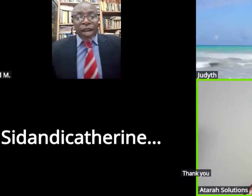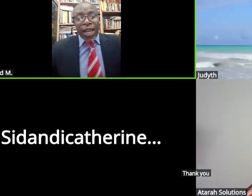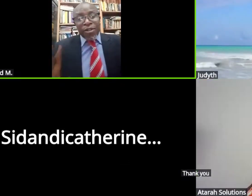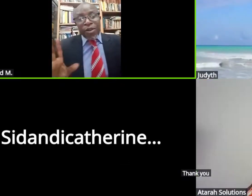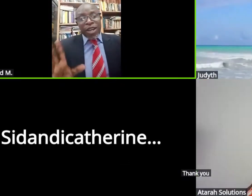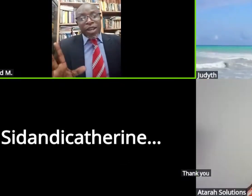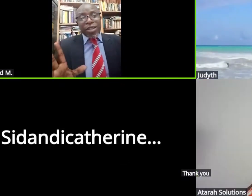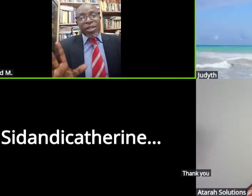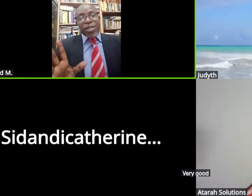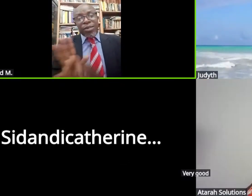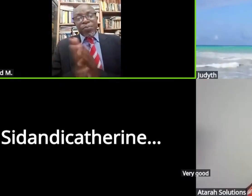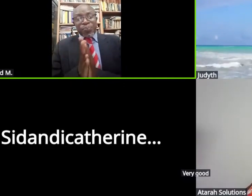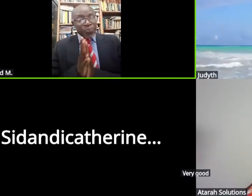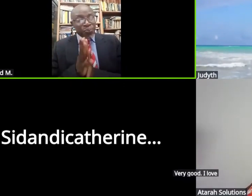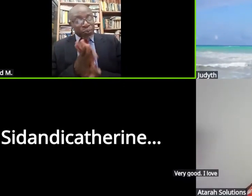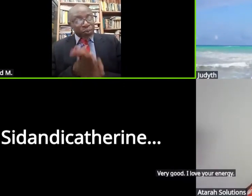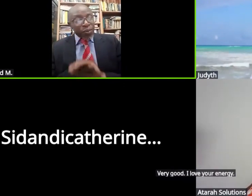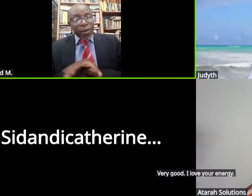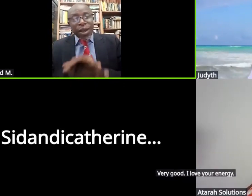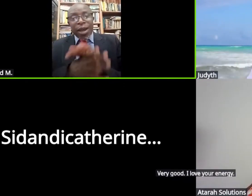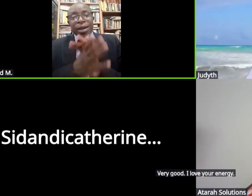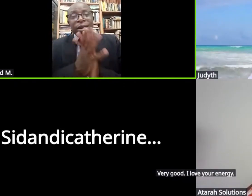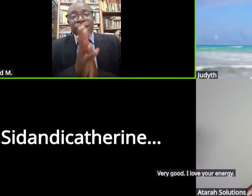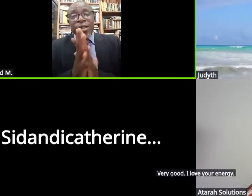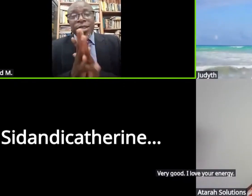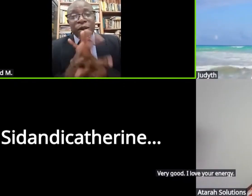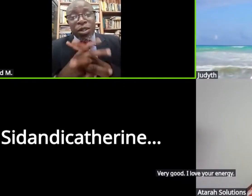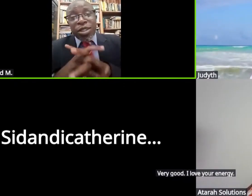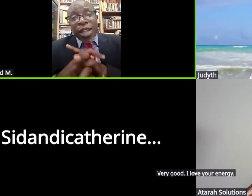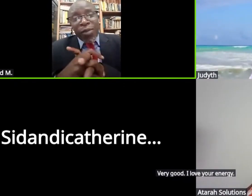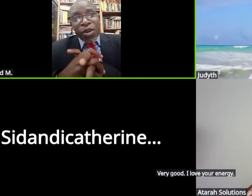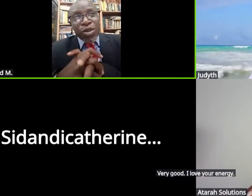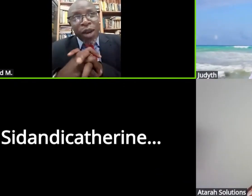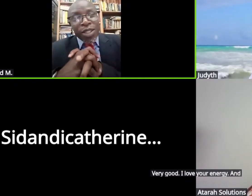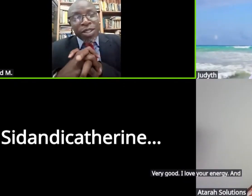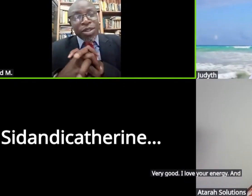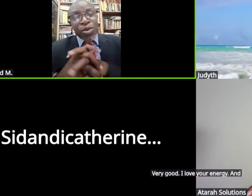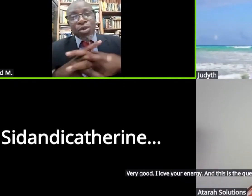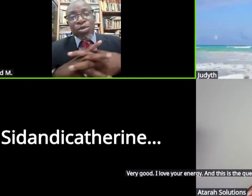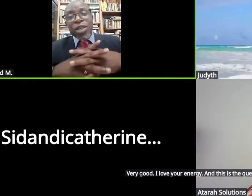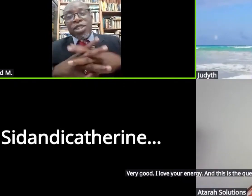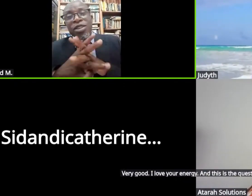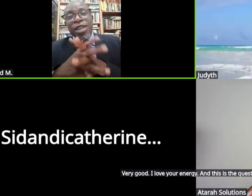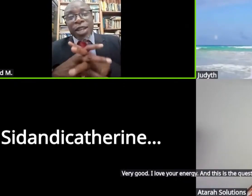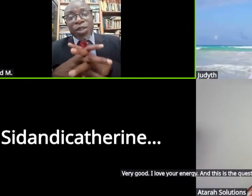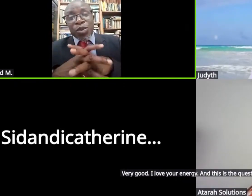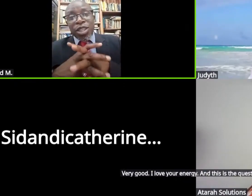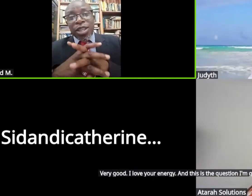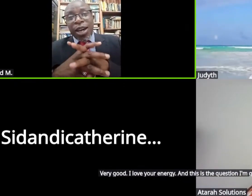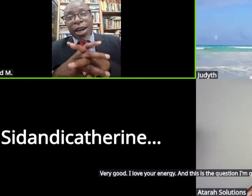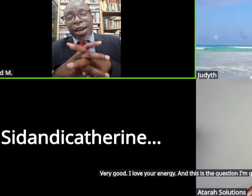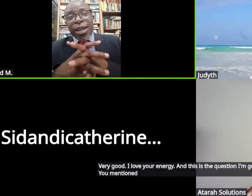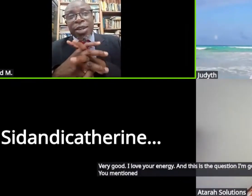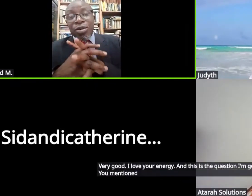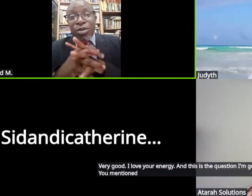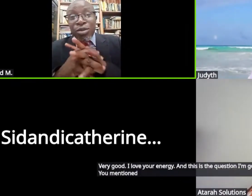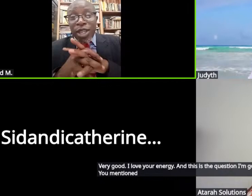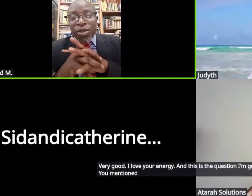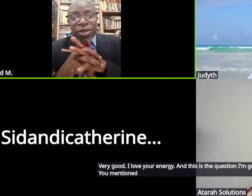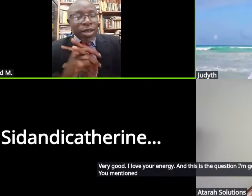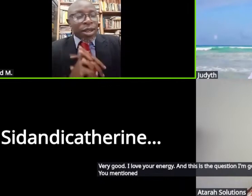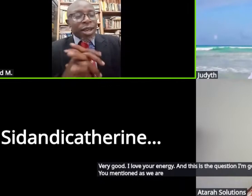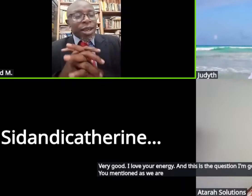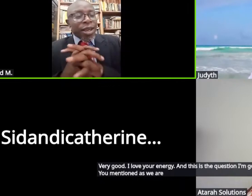Very good. I love your energy. And this is the question I'm going to ask you. You mentioned as we are en route